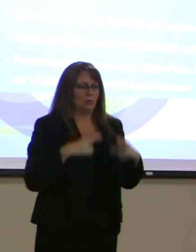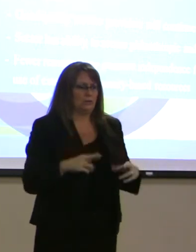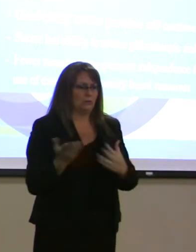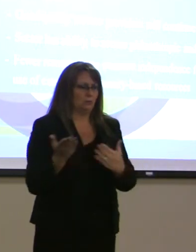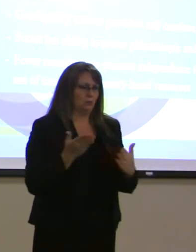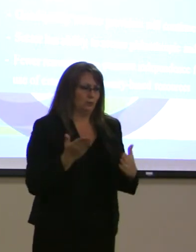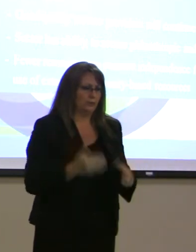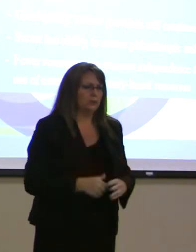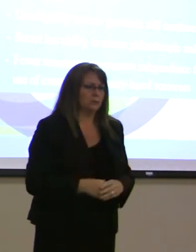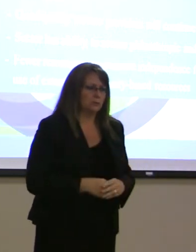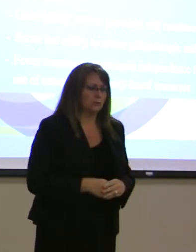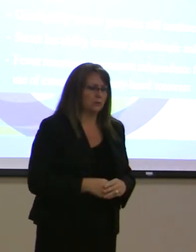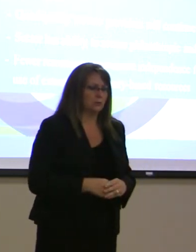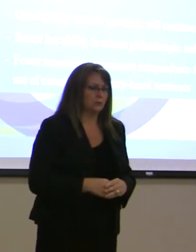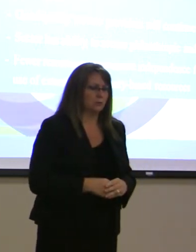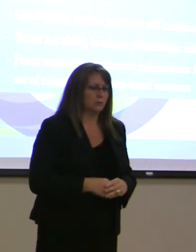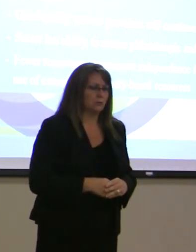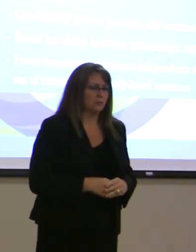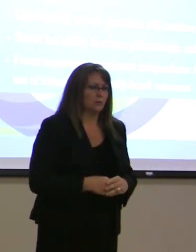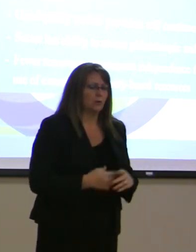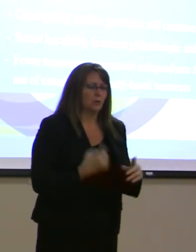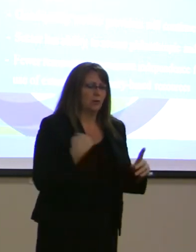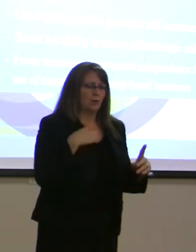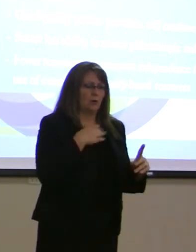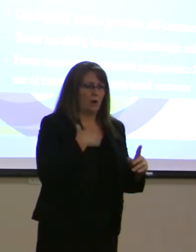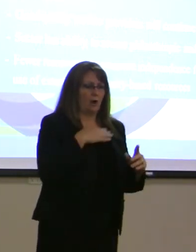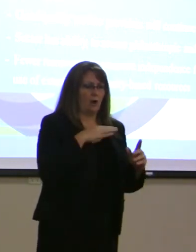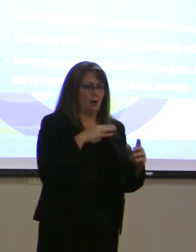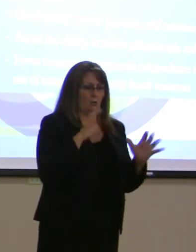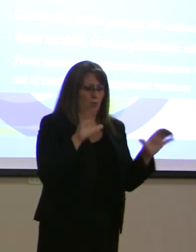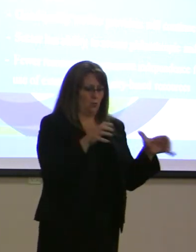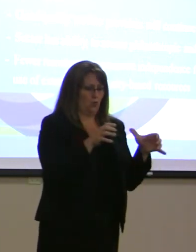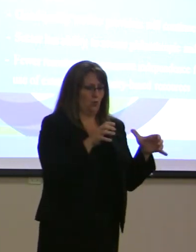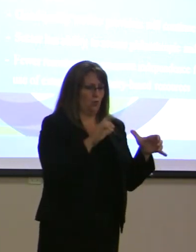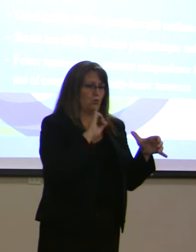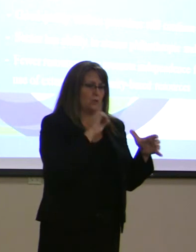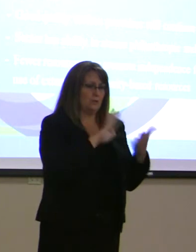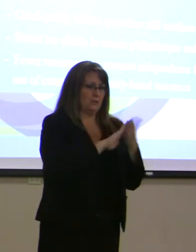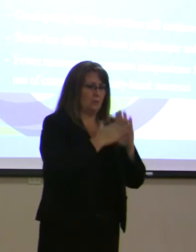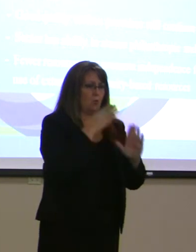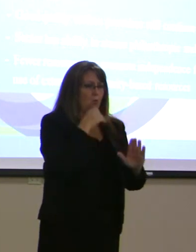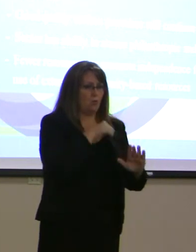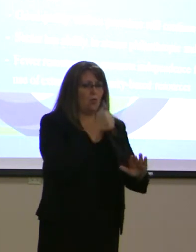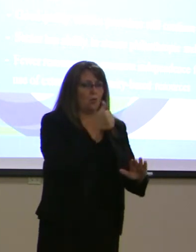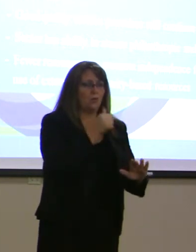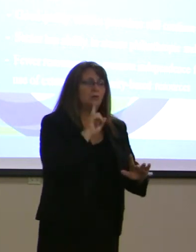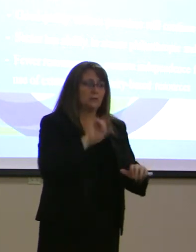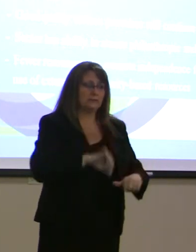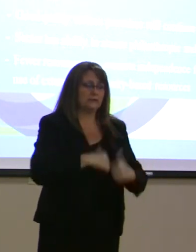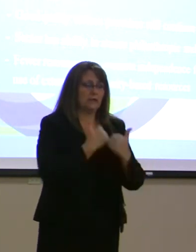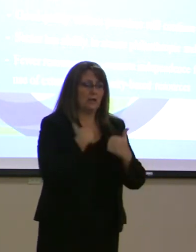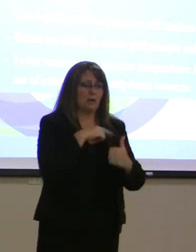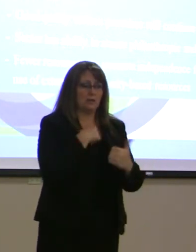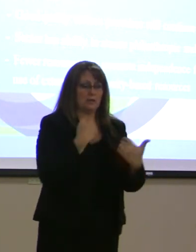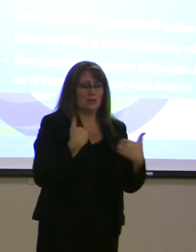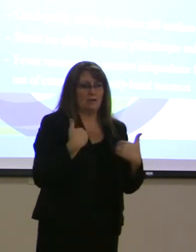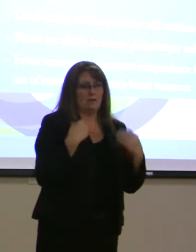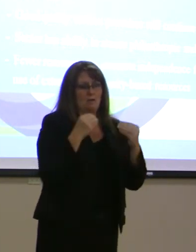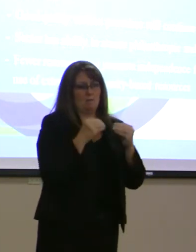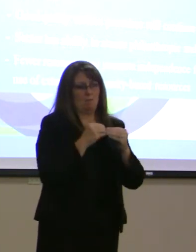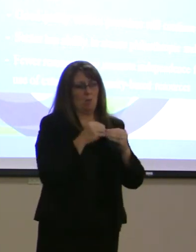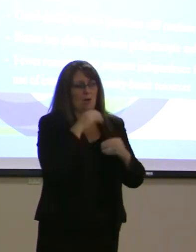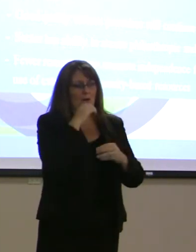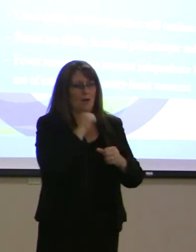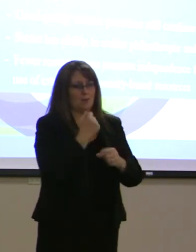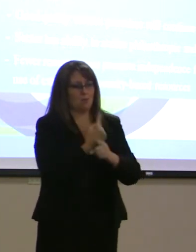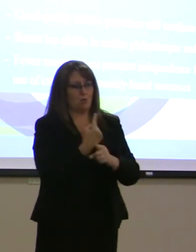services. We have an ageing population within the Rehab Group, and that is challenging us to have far more